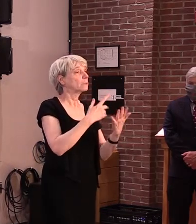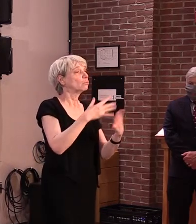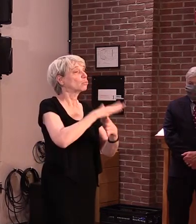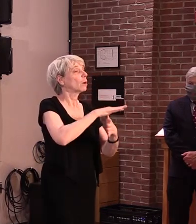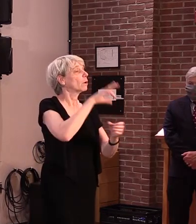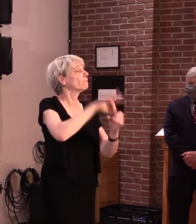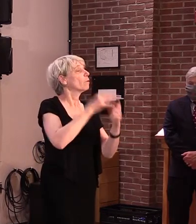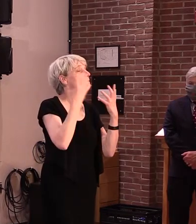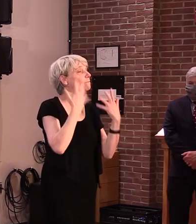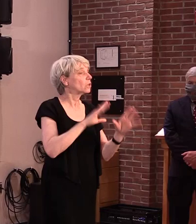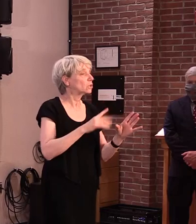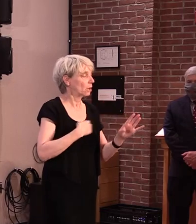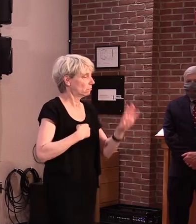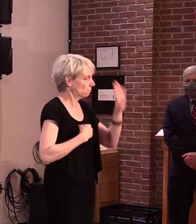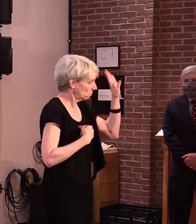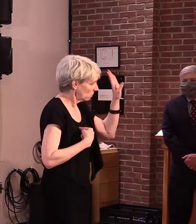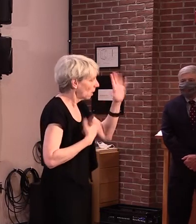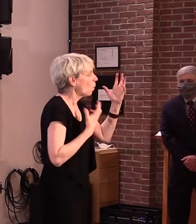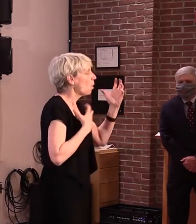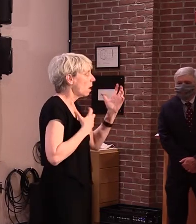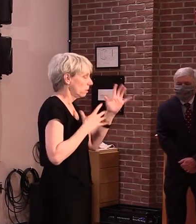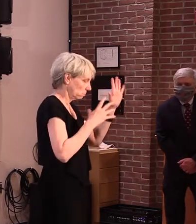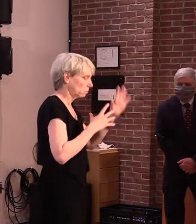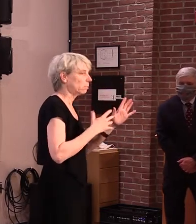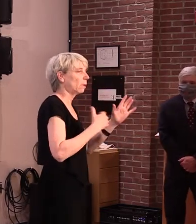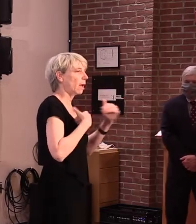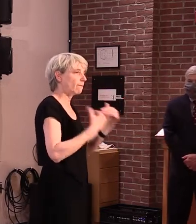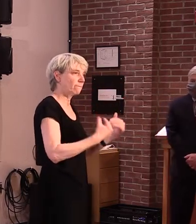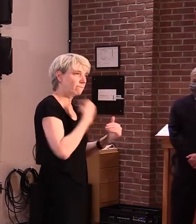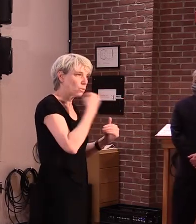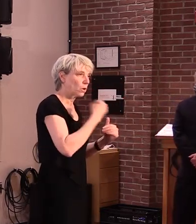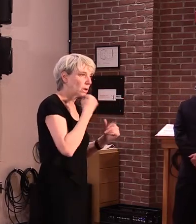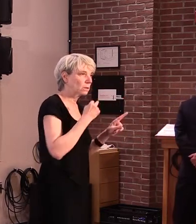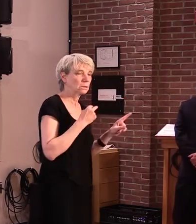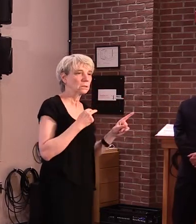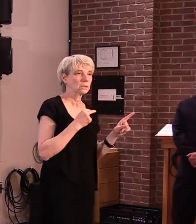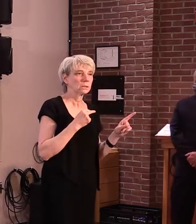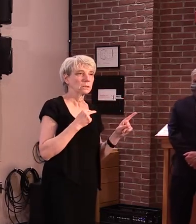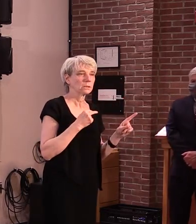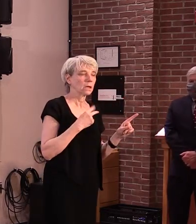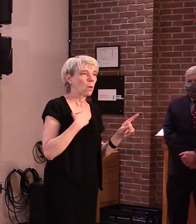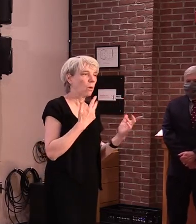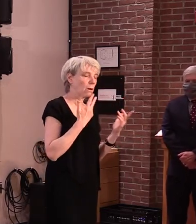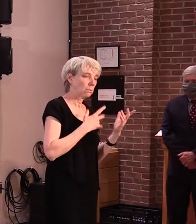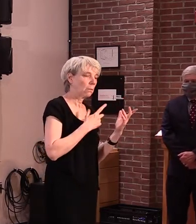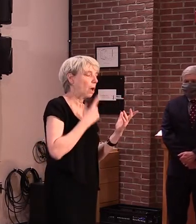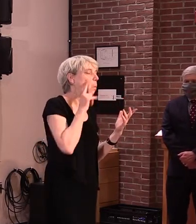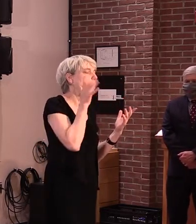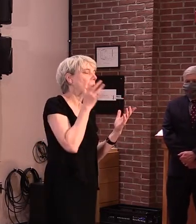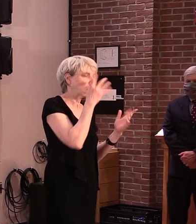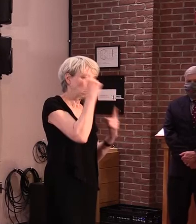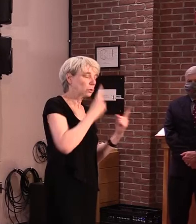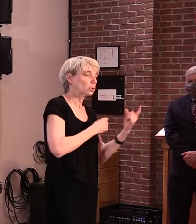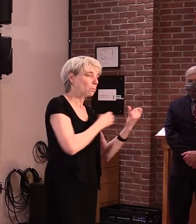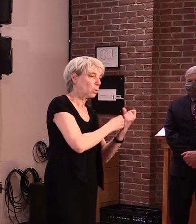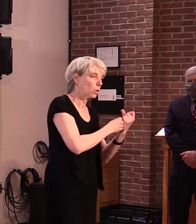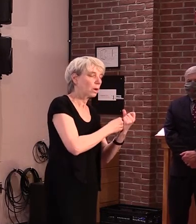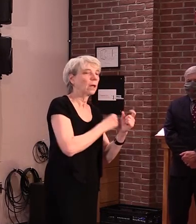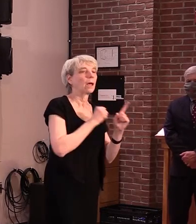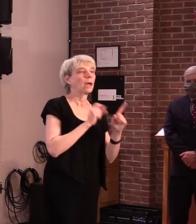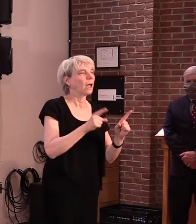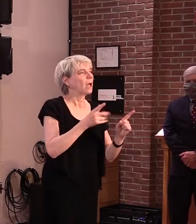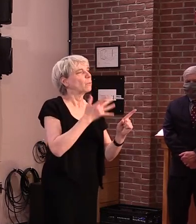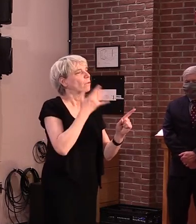to opt in at that point. He wanted to opt out. I said, okay, we can opt out, but I'd like to put in a panel